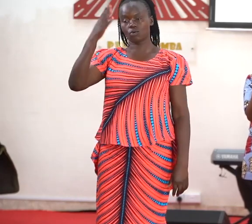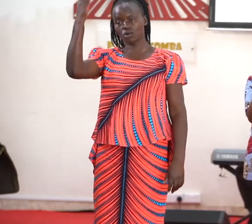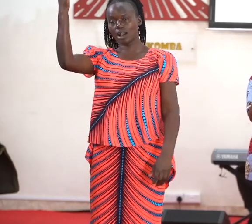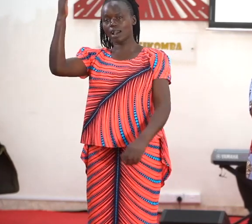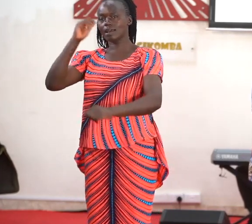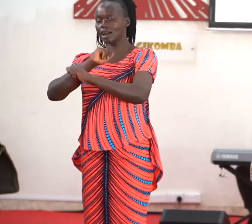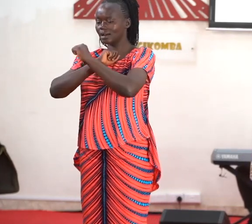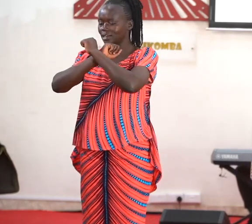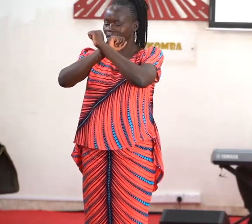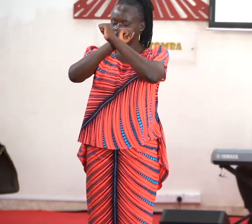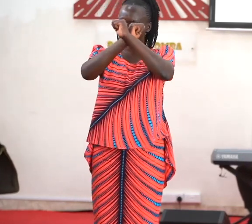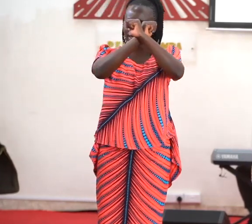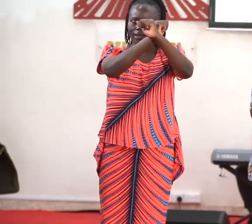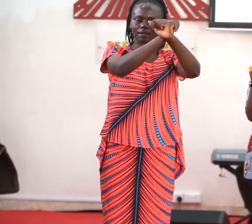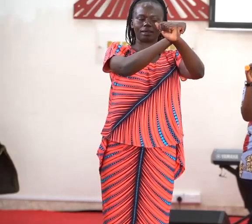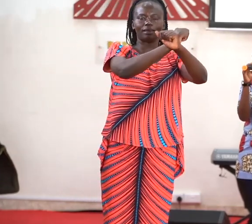wananilinda.